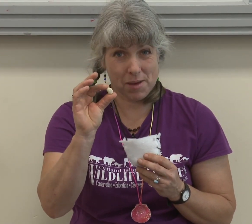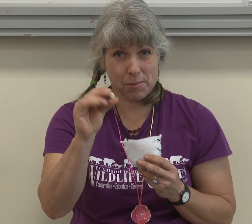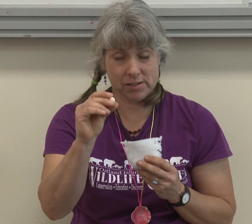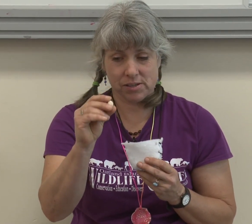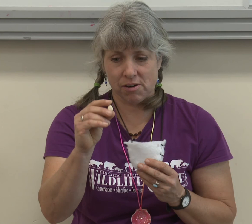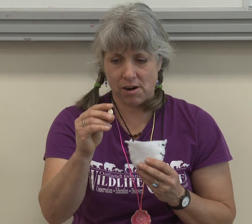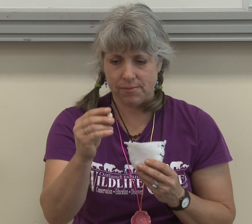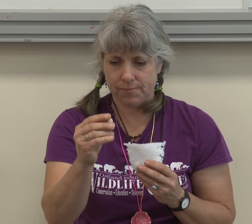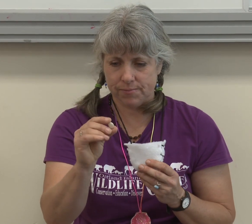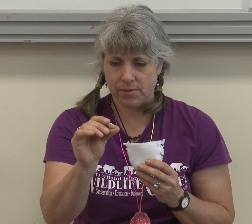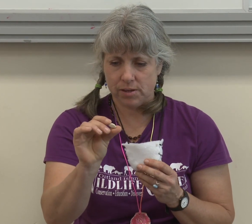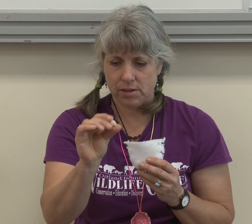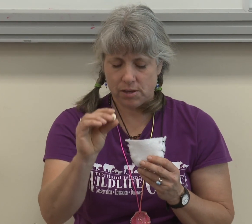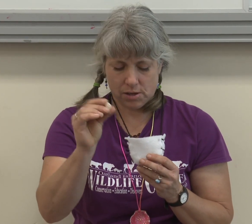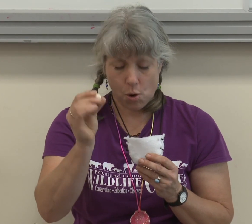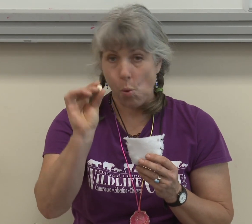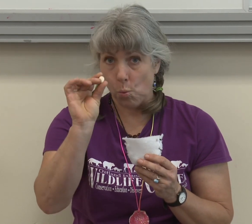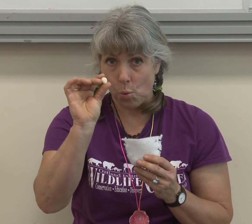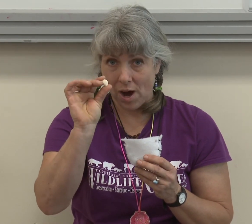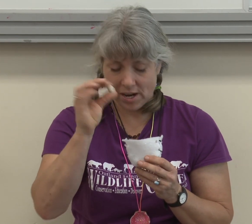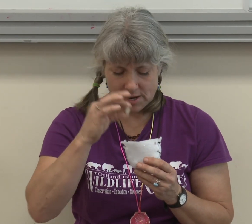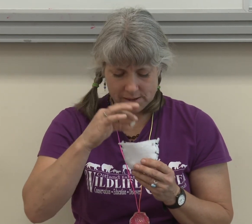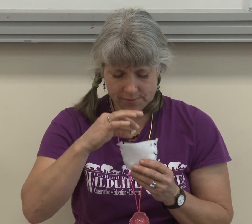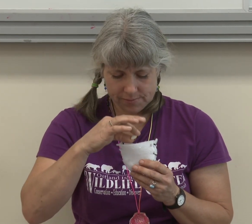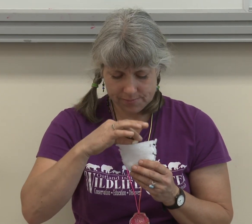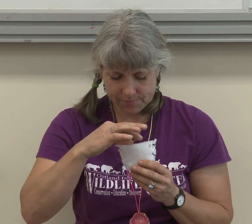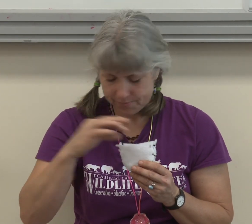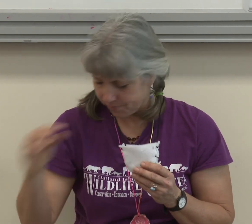babies there are. 1,